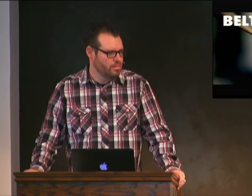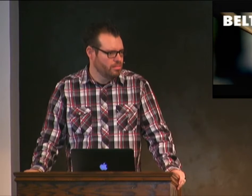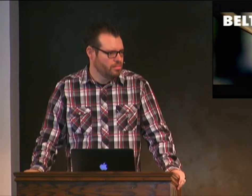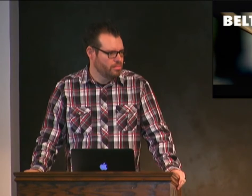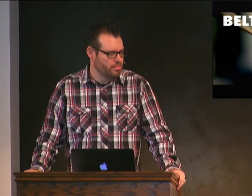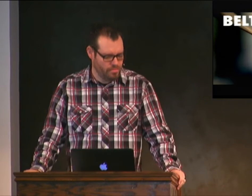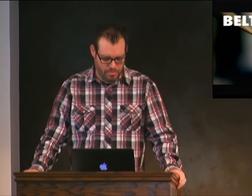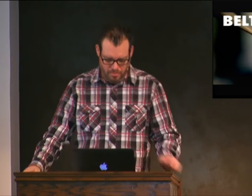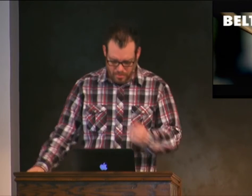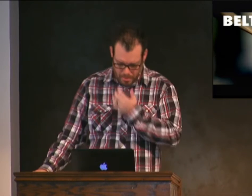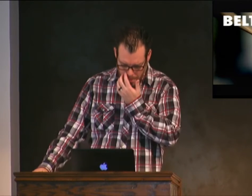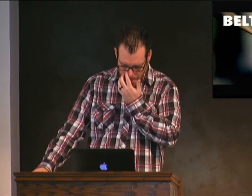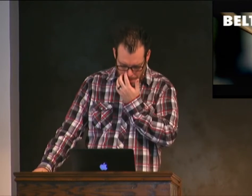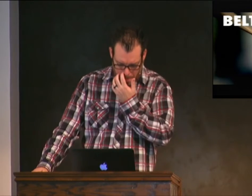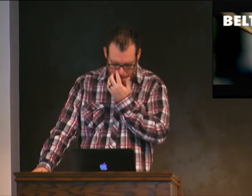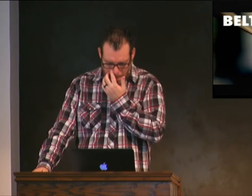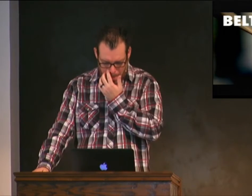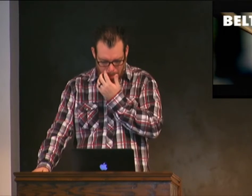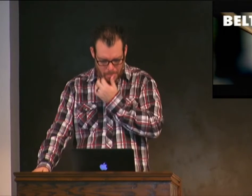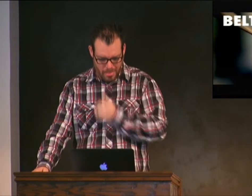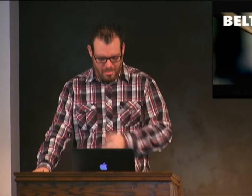out.